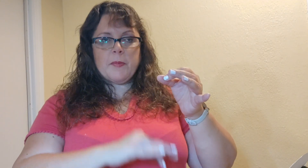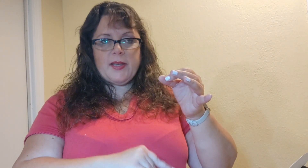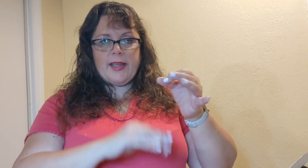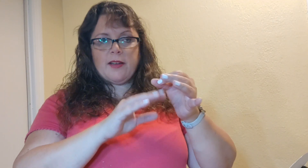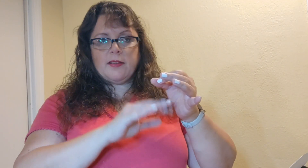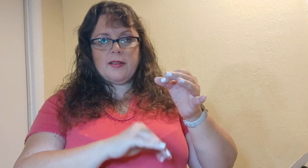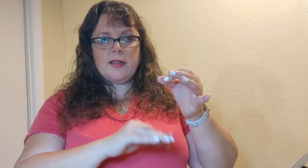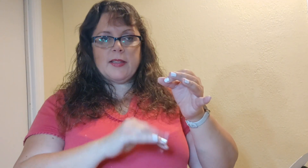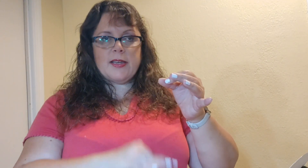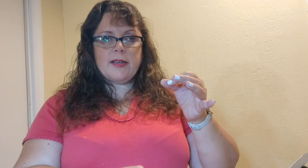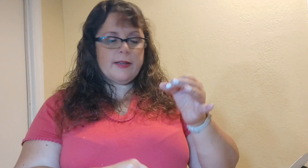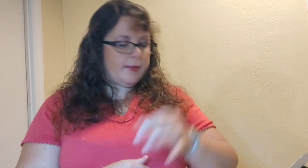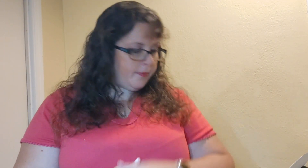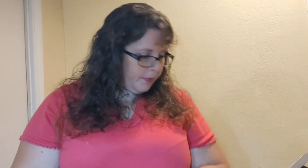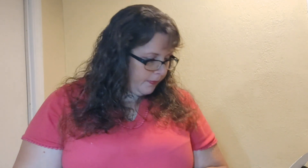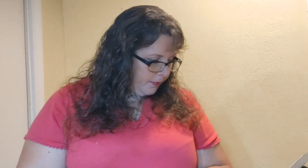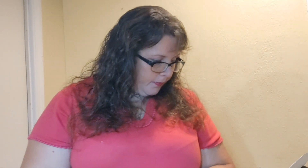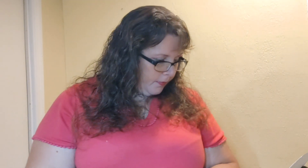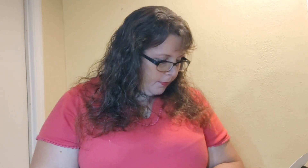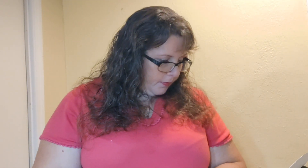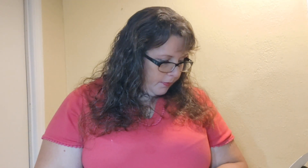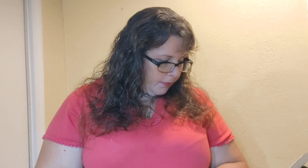coming down, a leek.